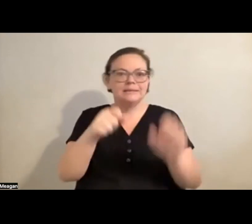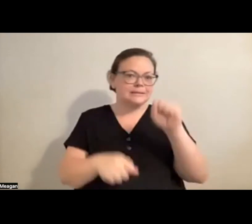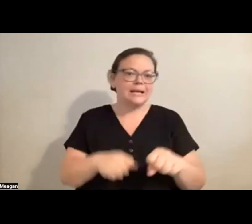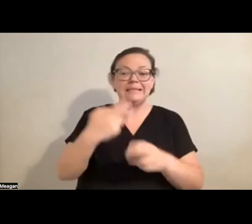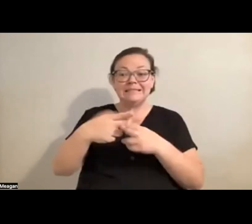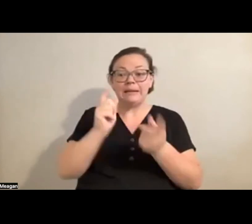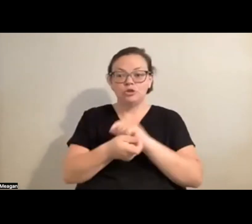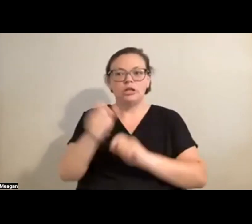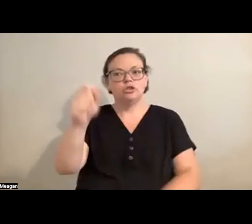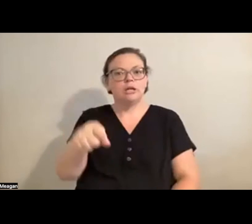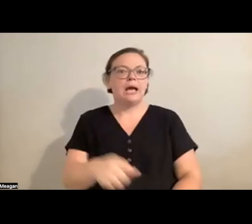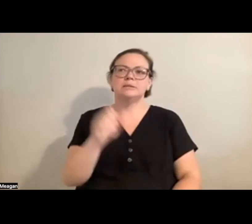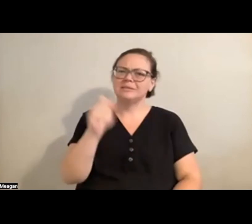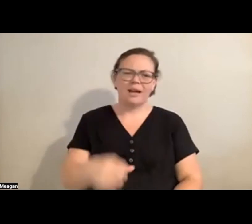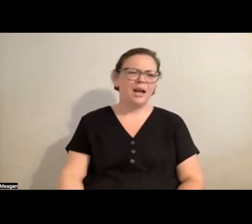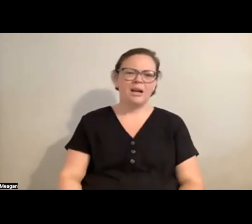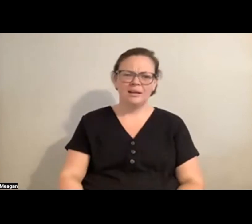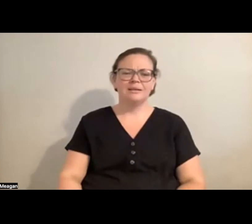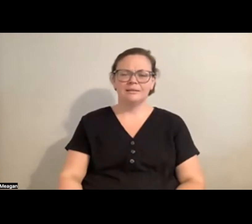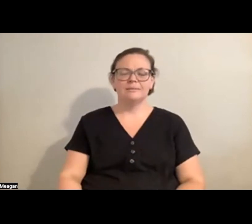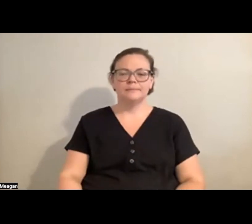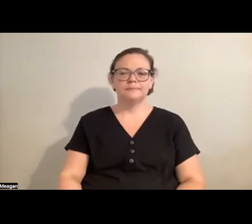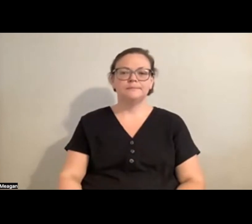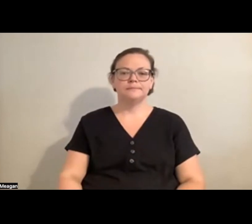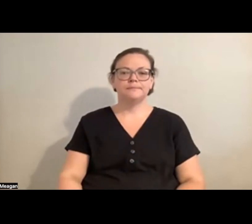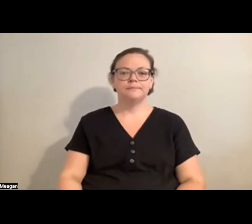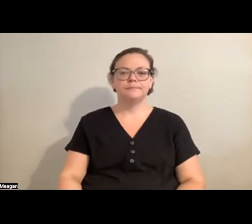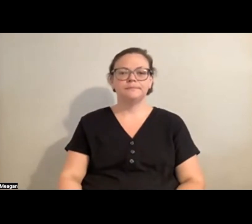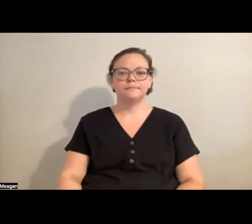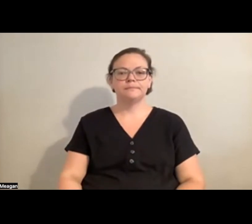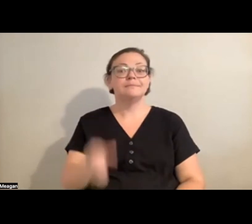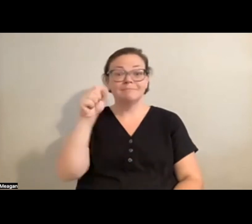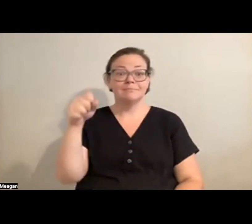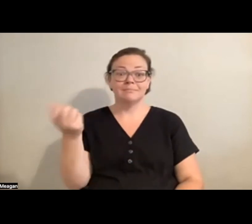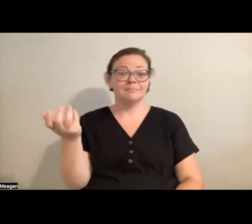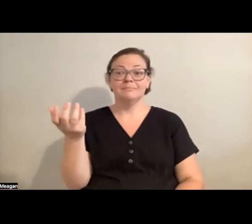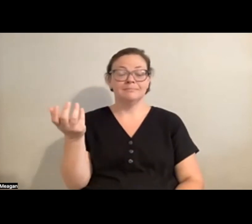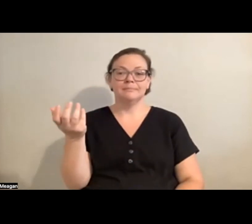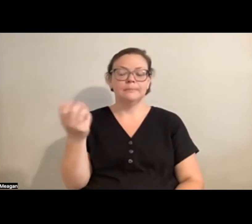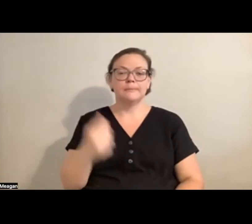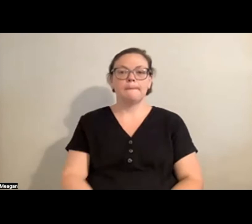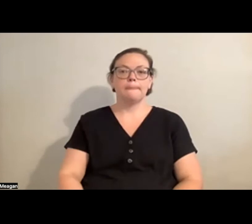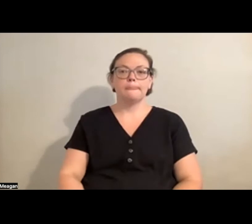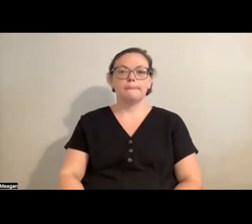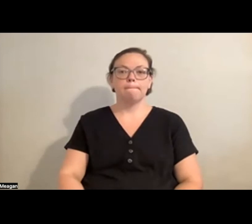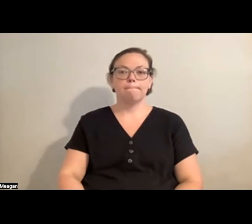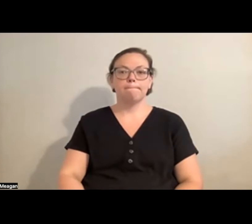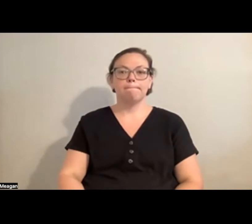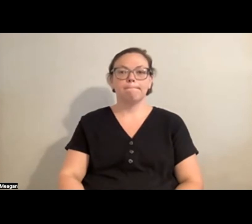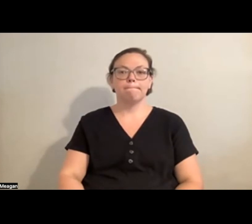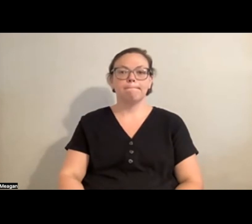change. Yes. Yeah. And so, yeah. So